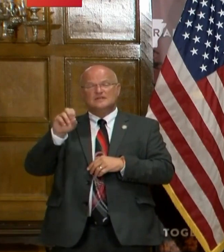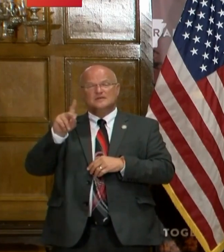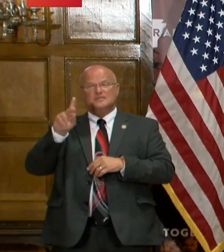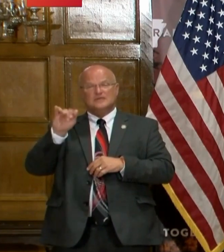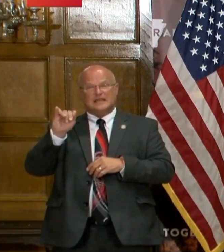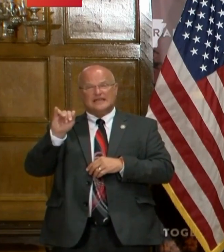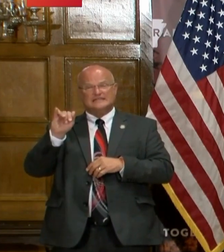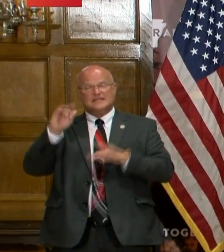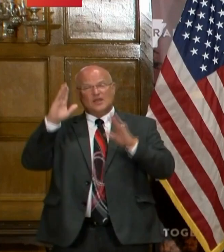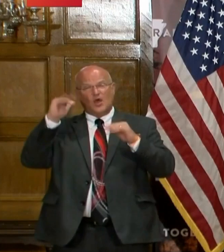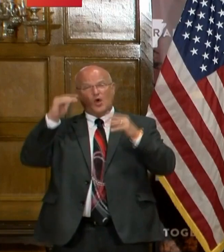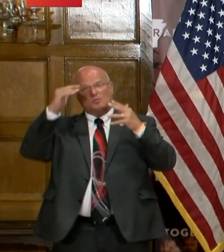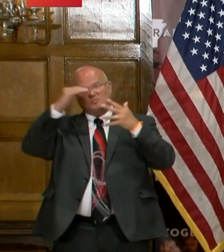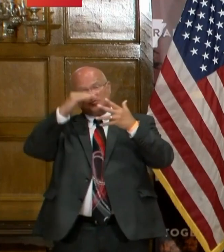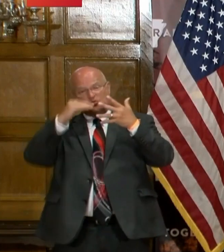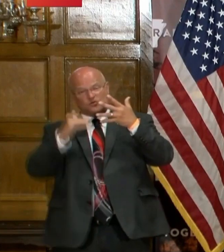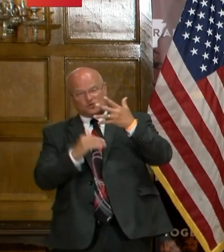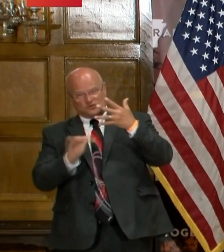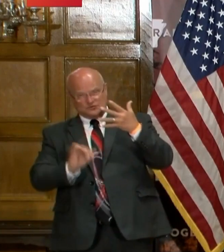we hope moves down as well.